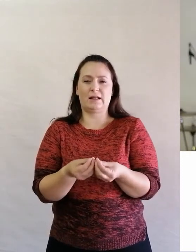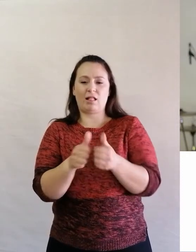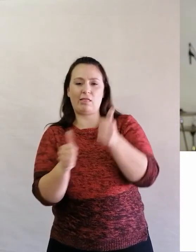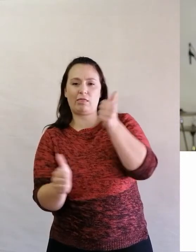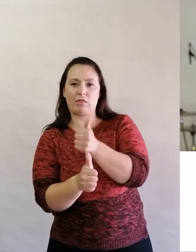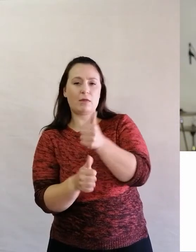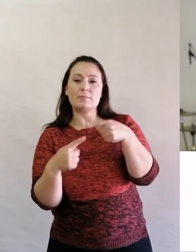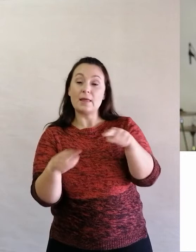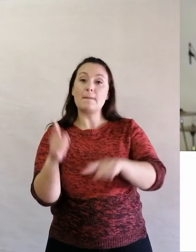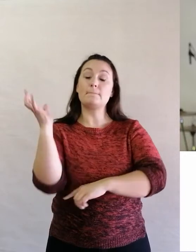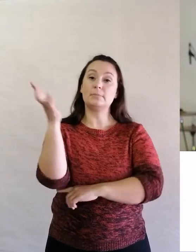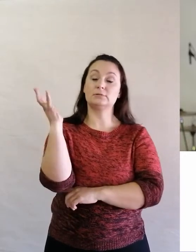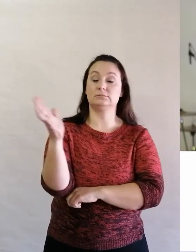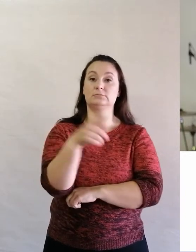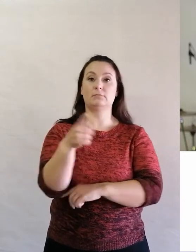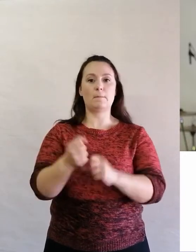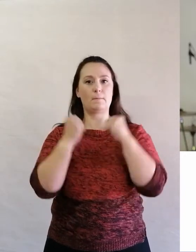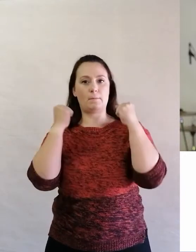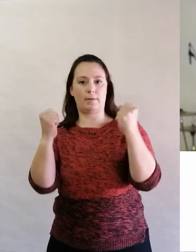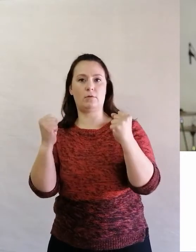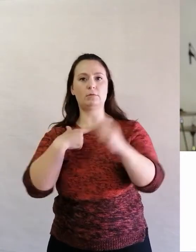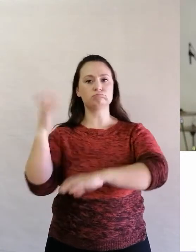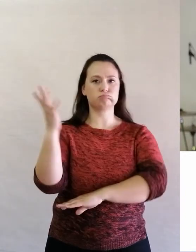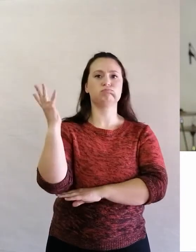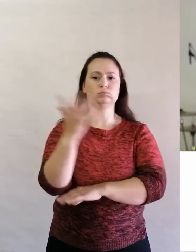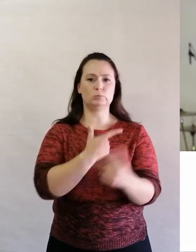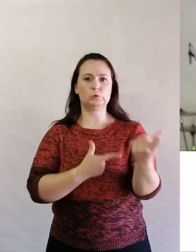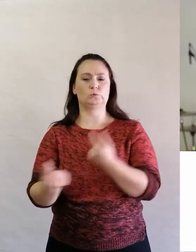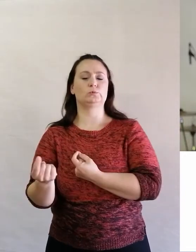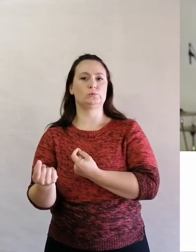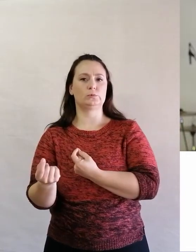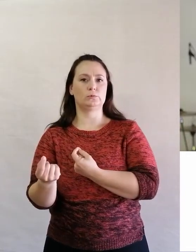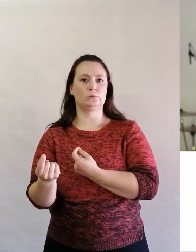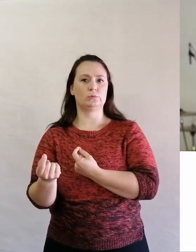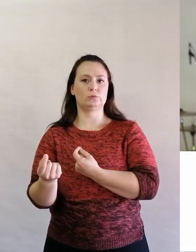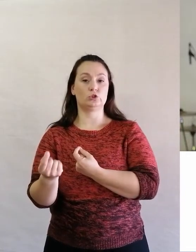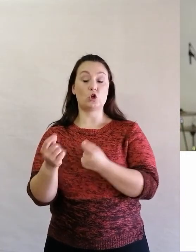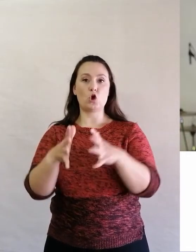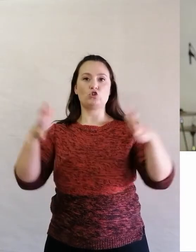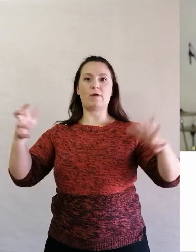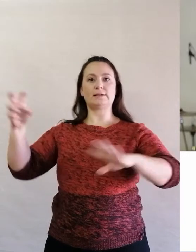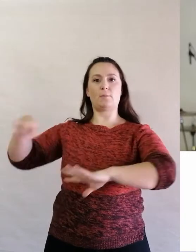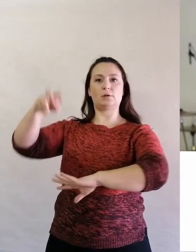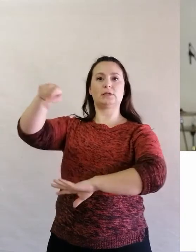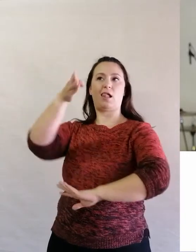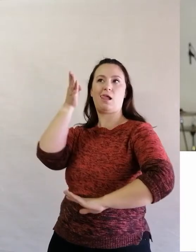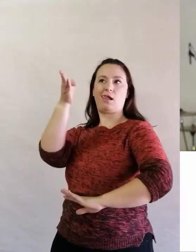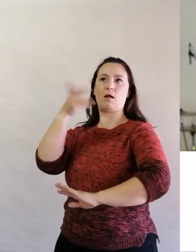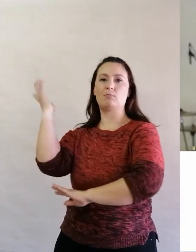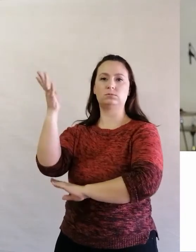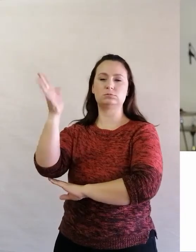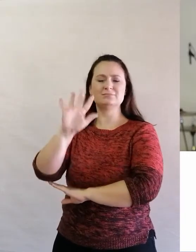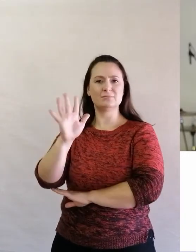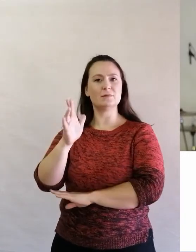of us have been anointed by God to minister powerfully. It's not just up to the great apostles. Here we have an